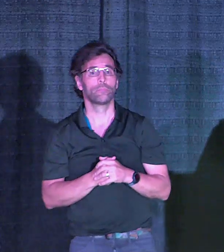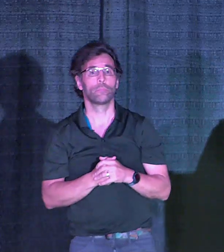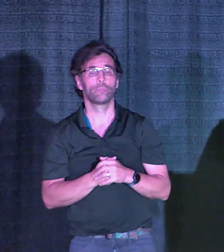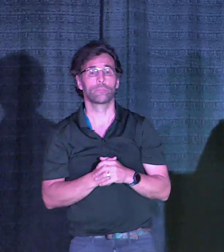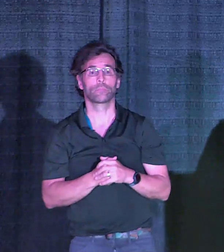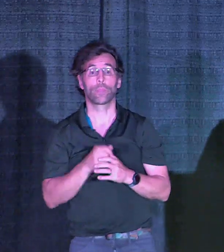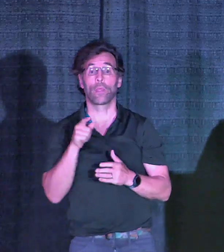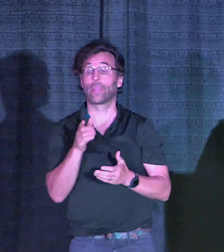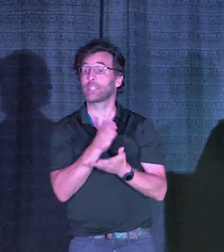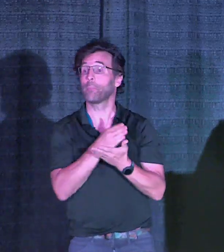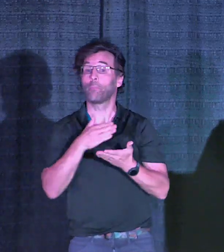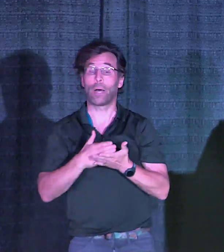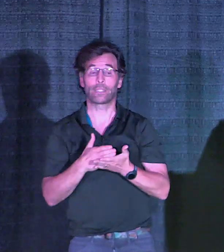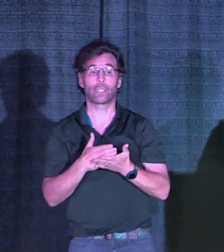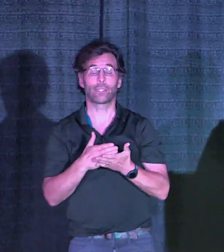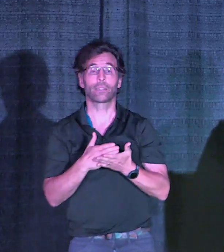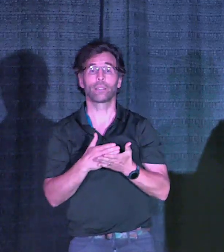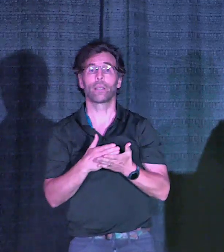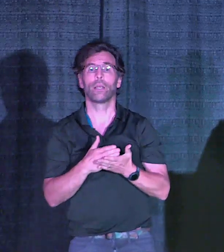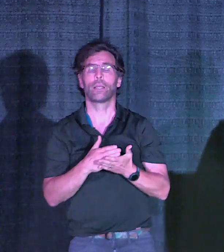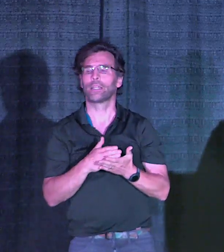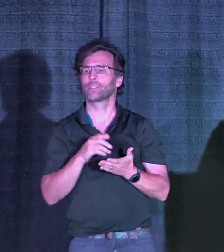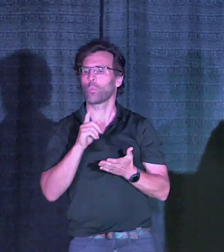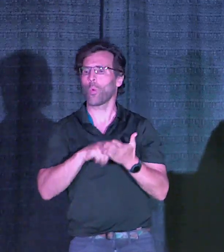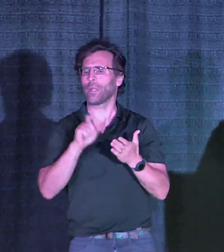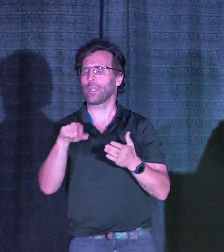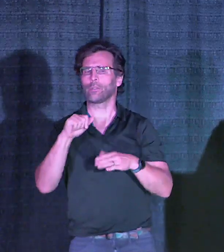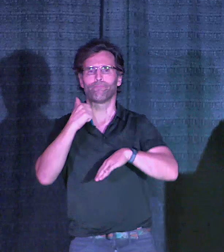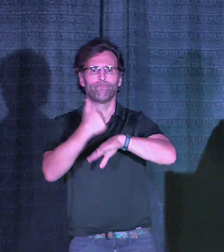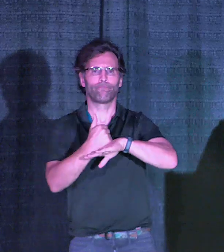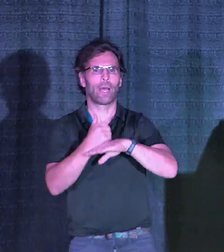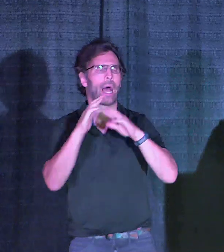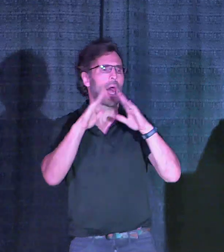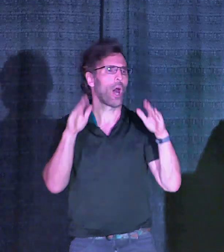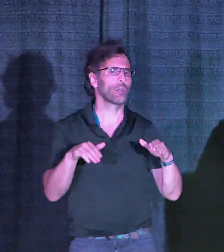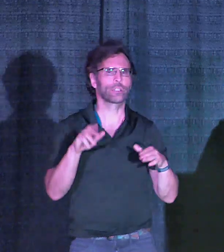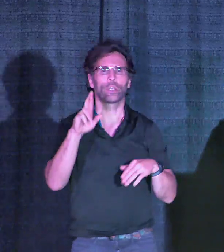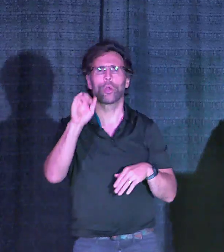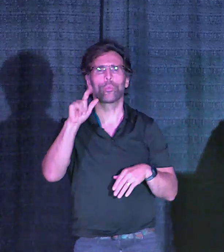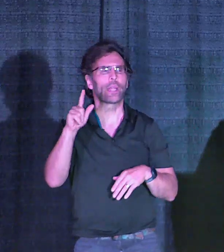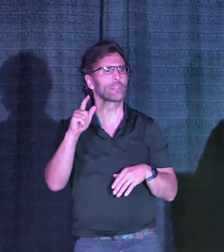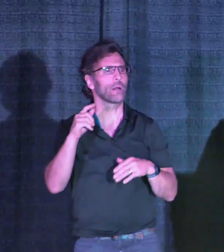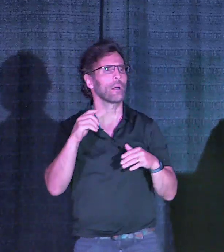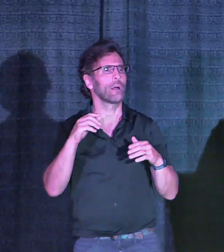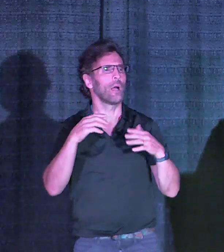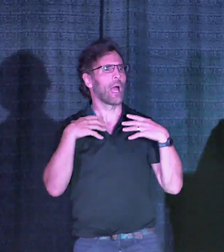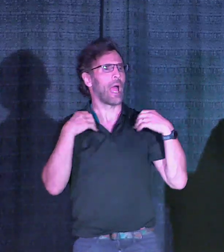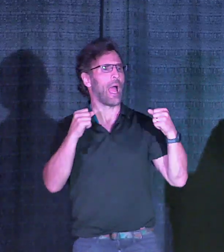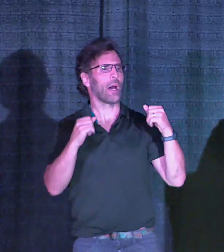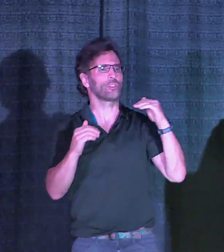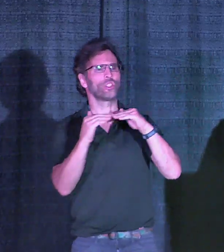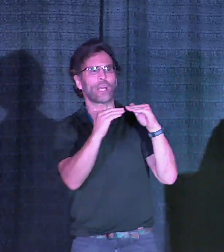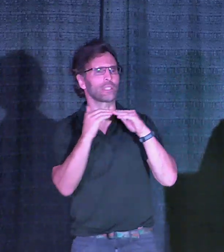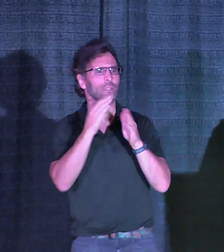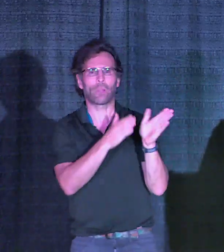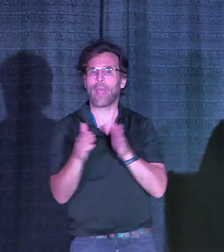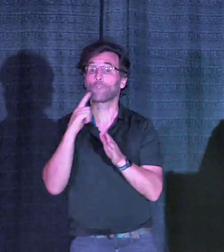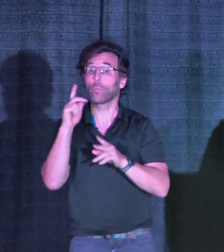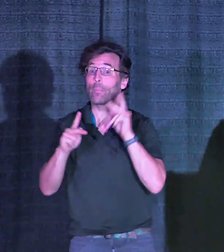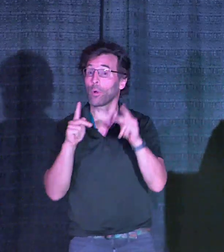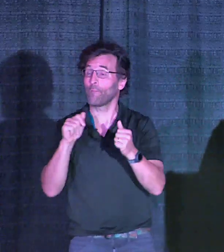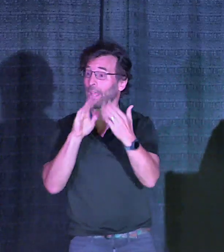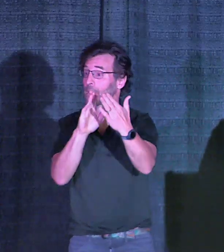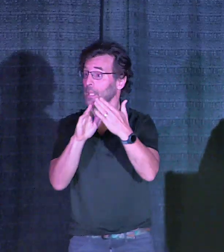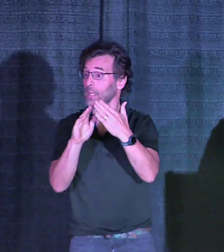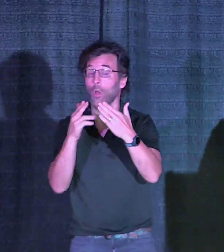This budget is the fuel we need to implement the housing, racial, and health justice plan for people facing homelessness in